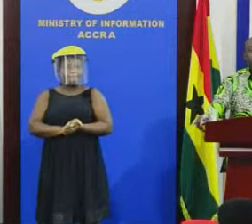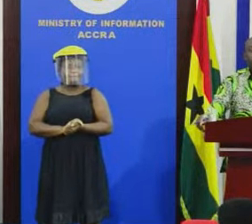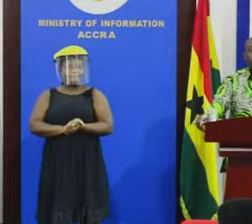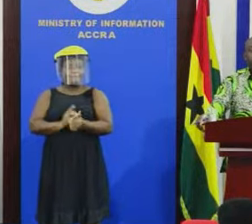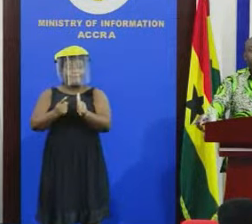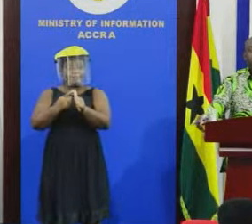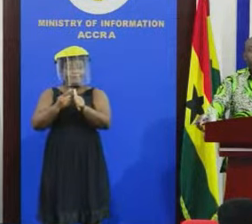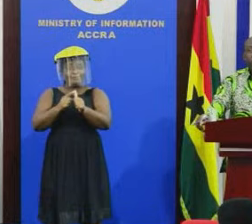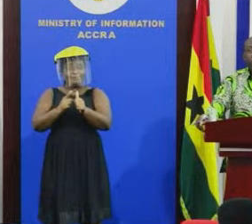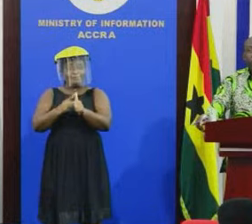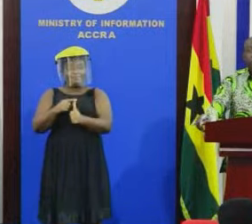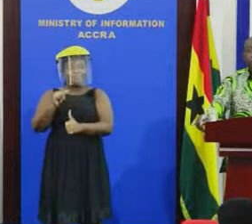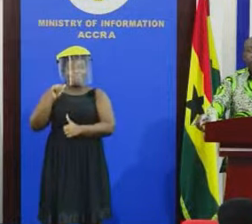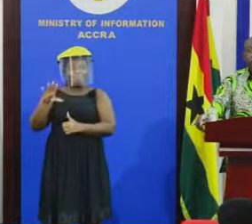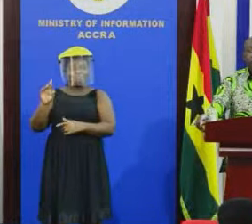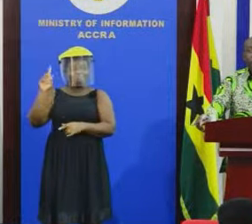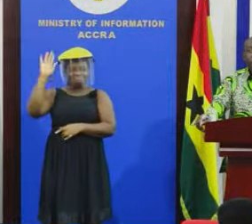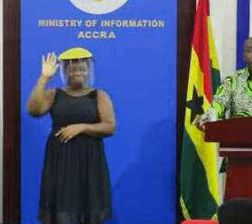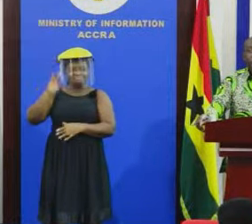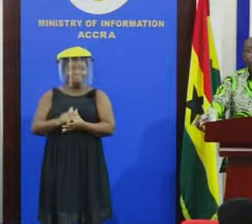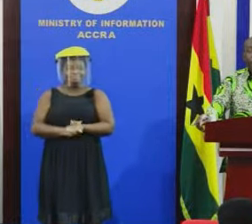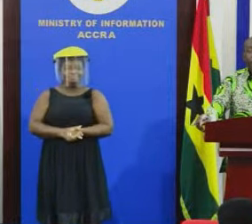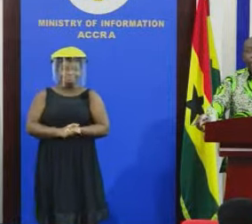the first female with her hand up.